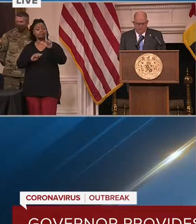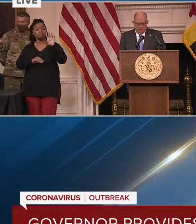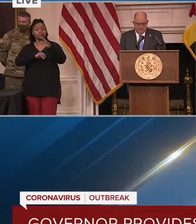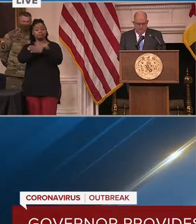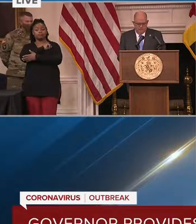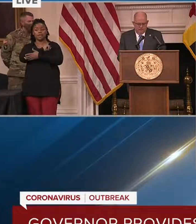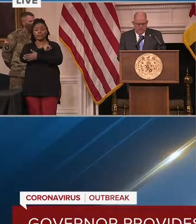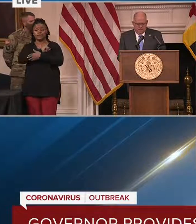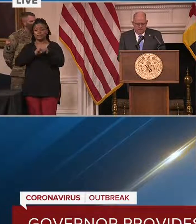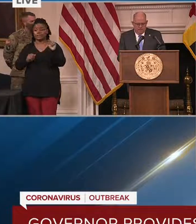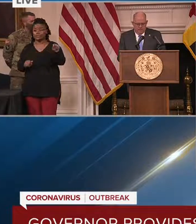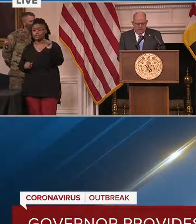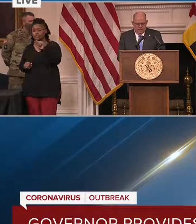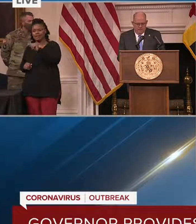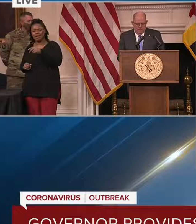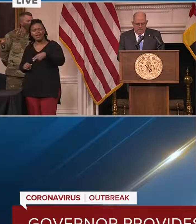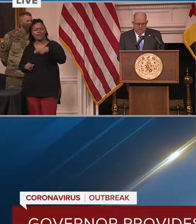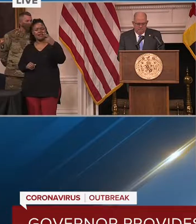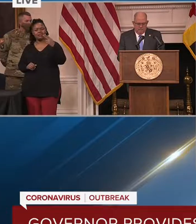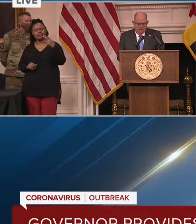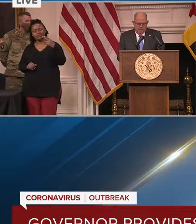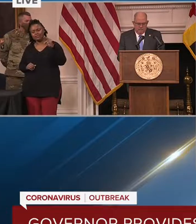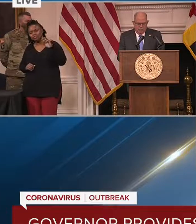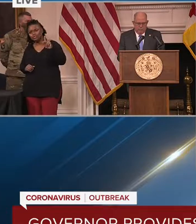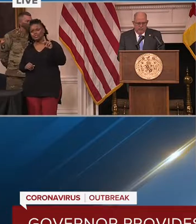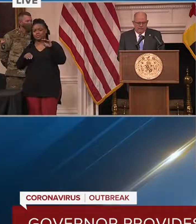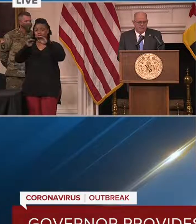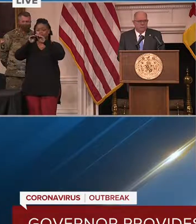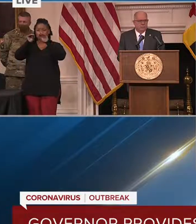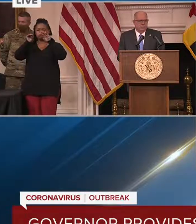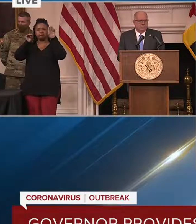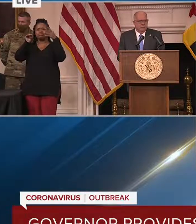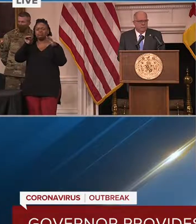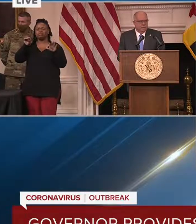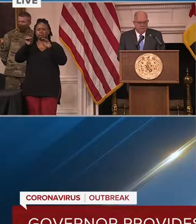federal government. As of today,